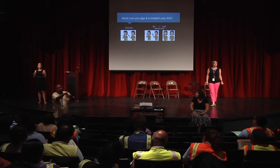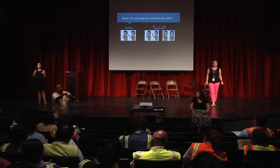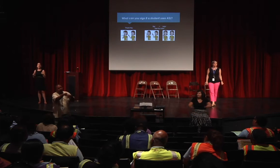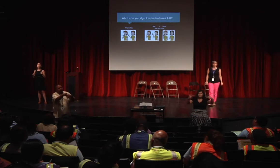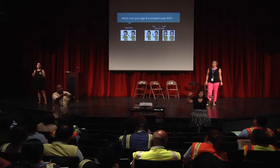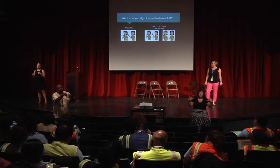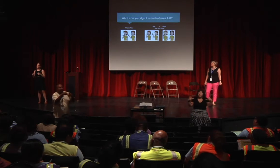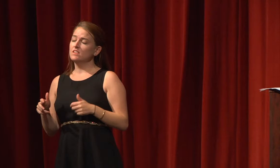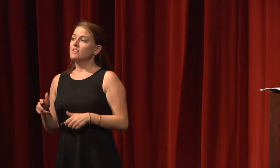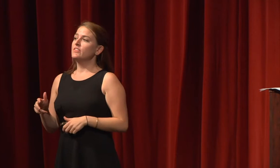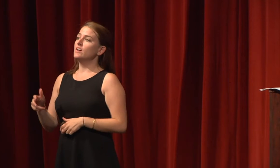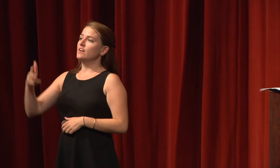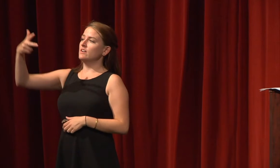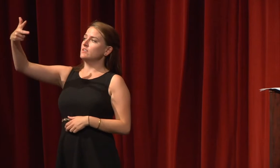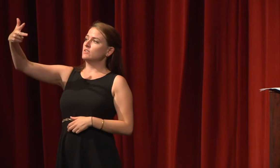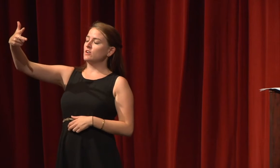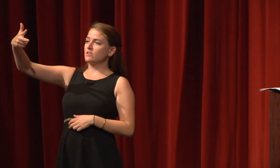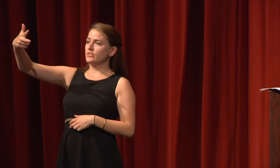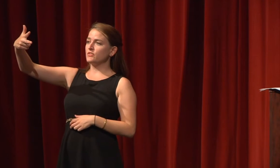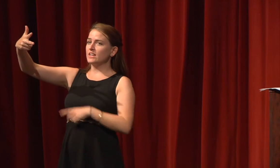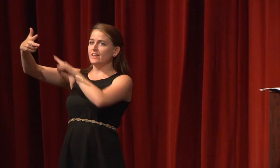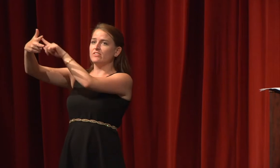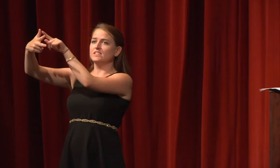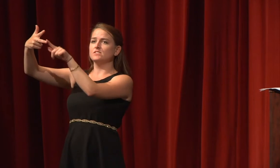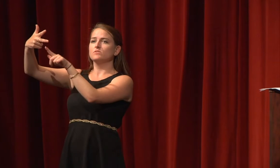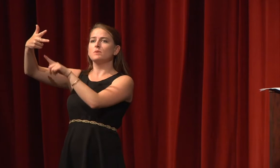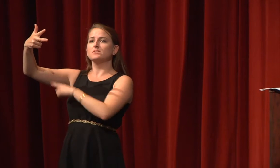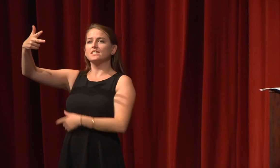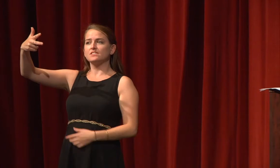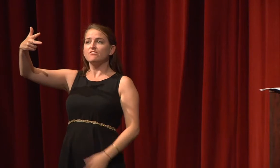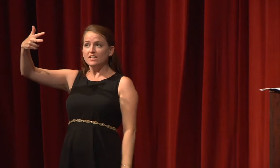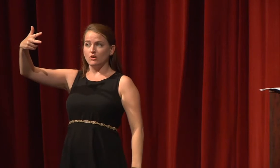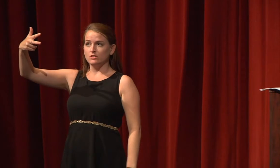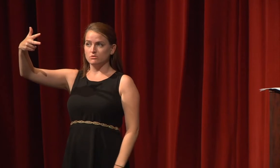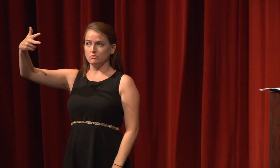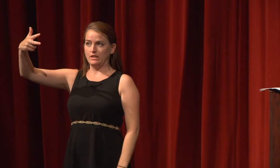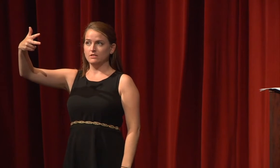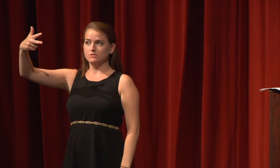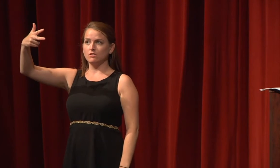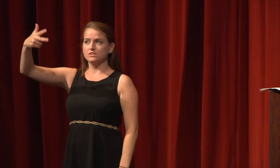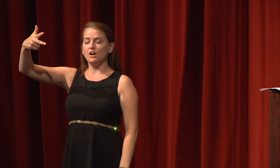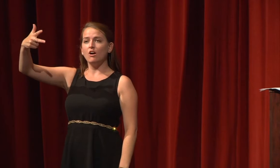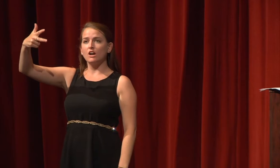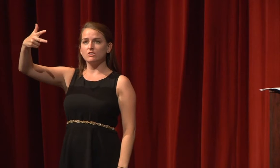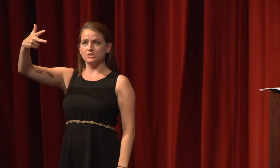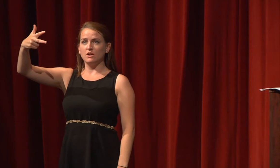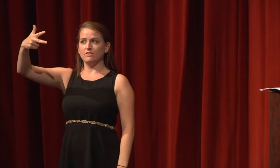in ASL, the three like this represents a vehicle usually. So it's a car or